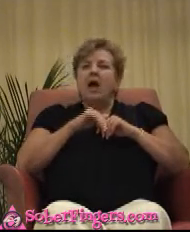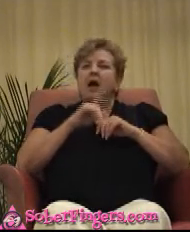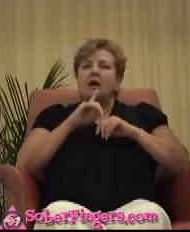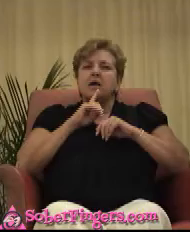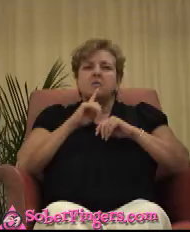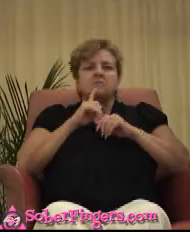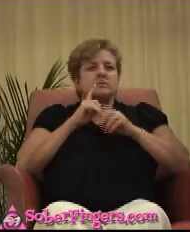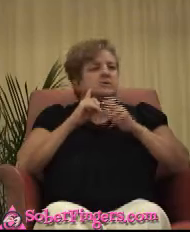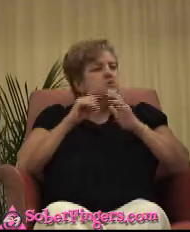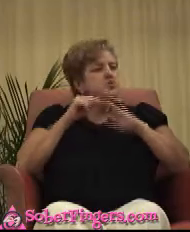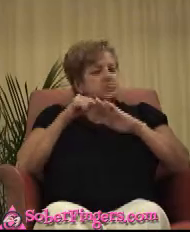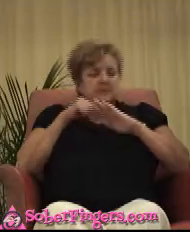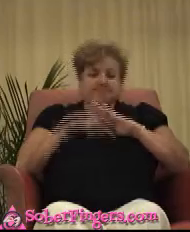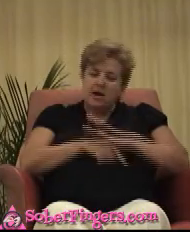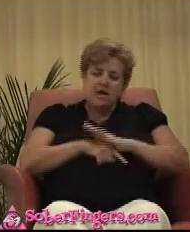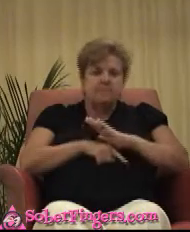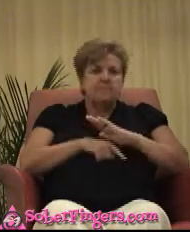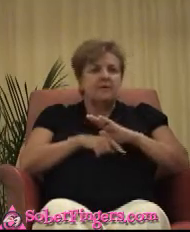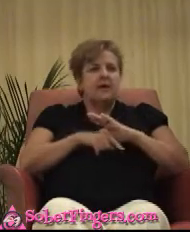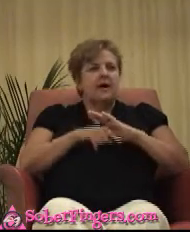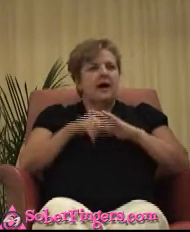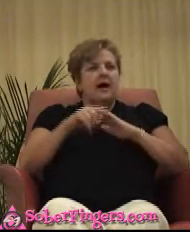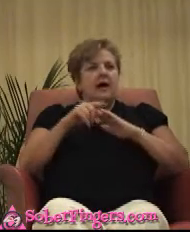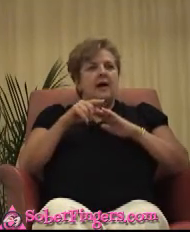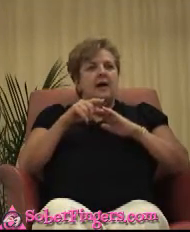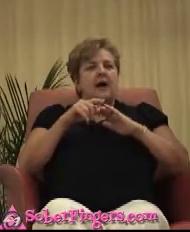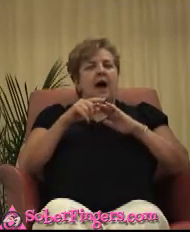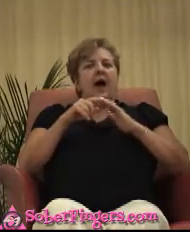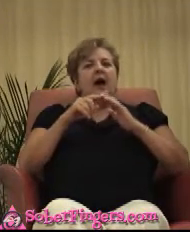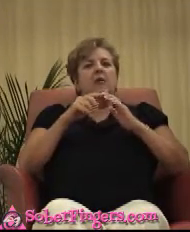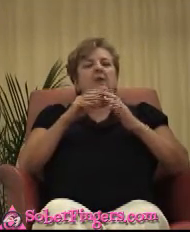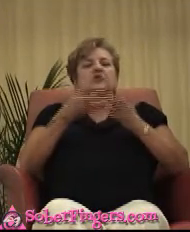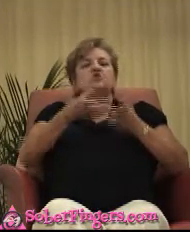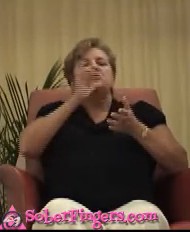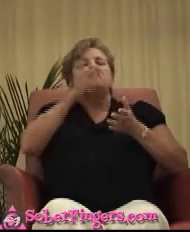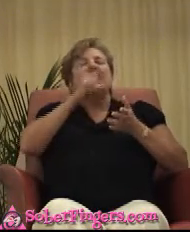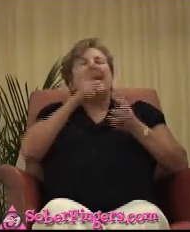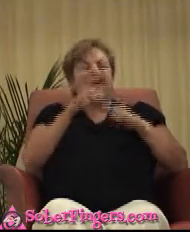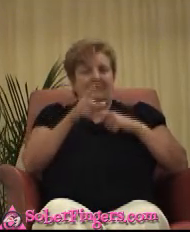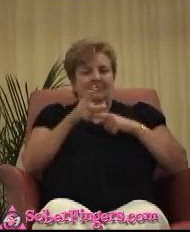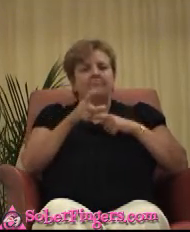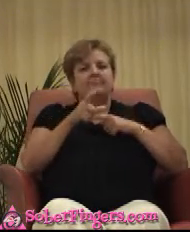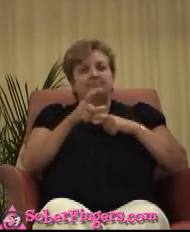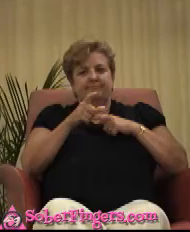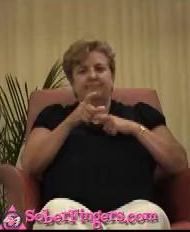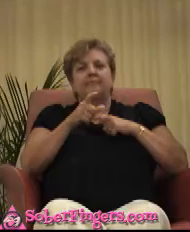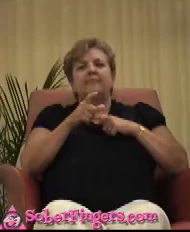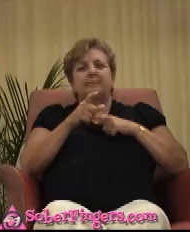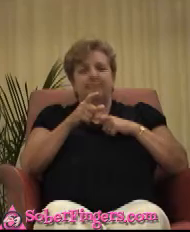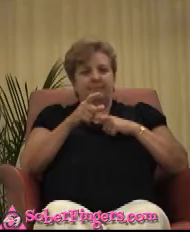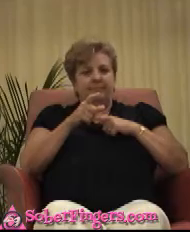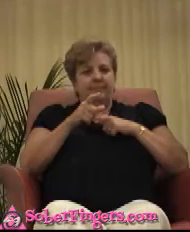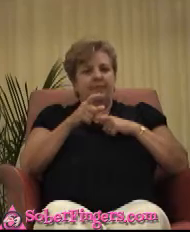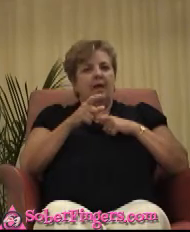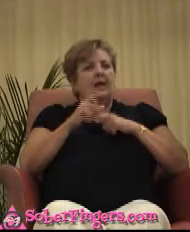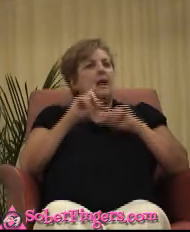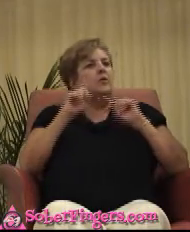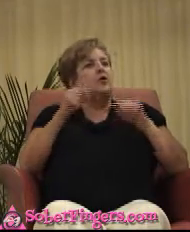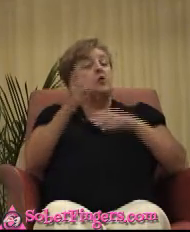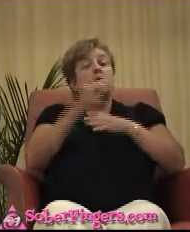bottle. And I never got what I wanted out of the bottle. I wanted relief. I would lock myself in a hotel room and just drank on layovers. Barbara didn't want me